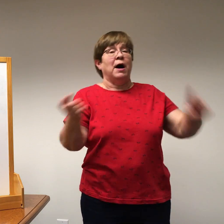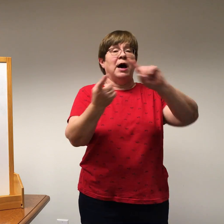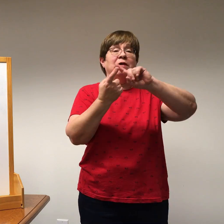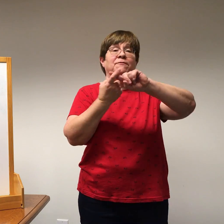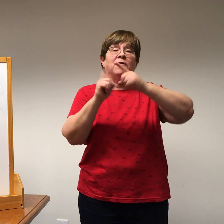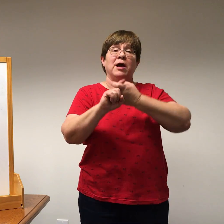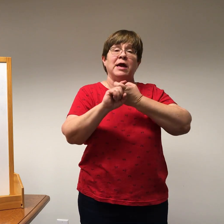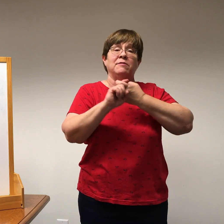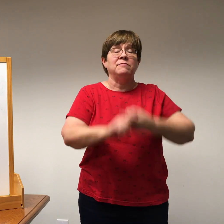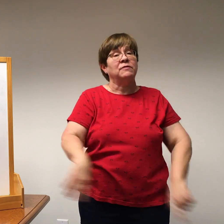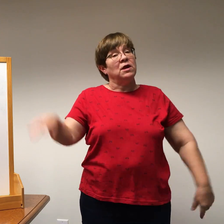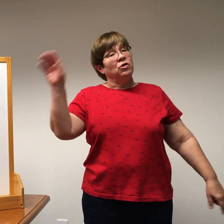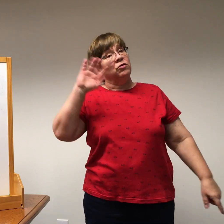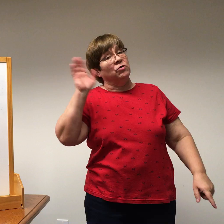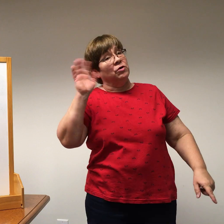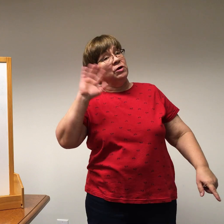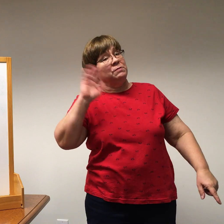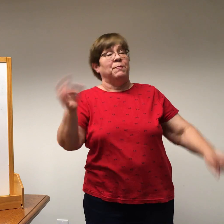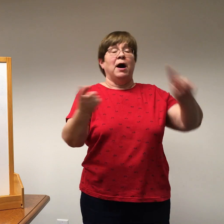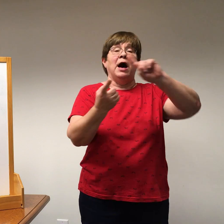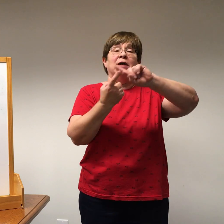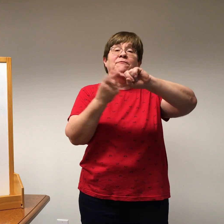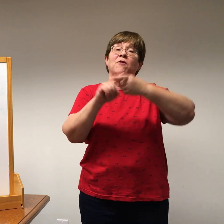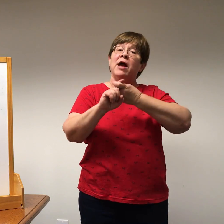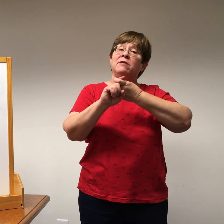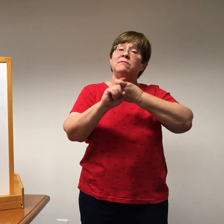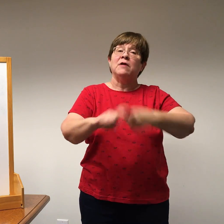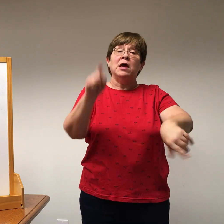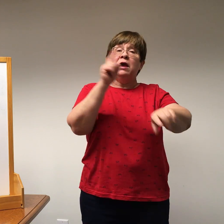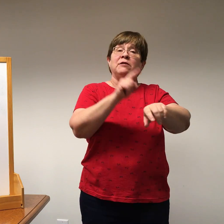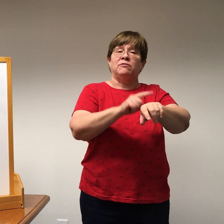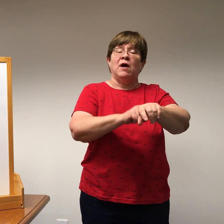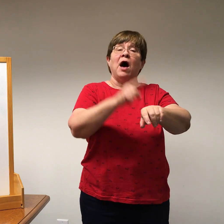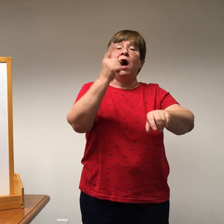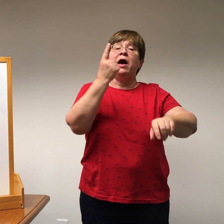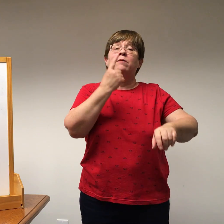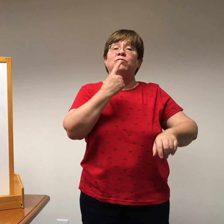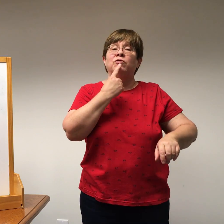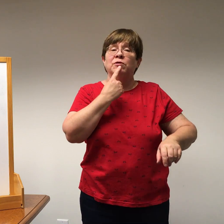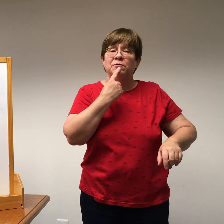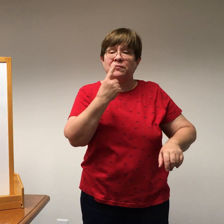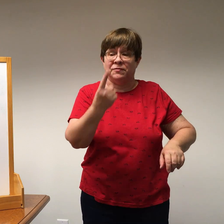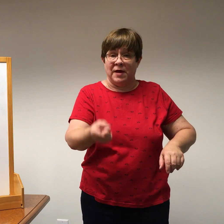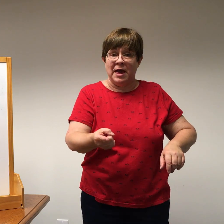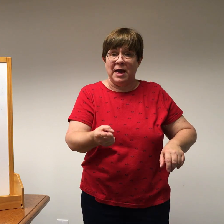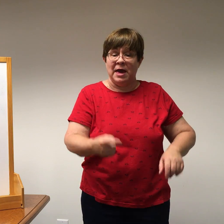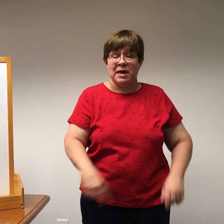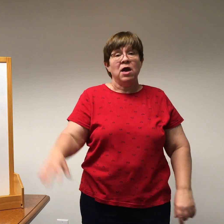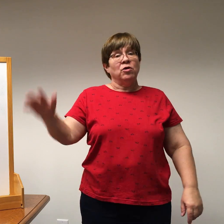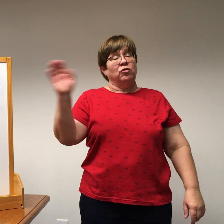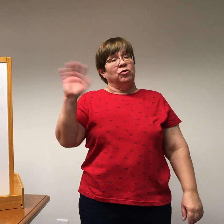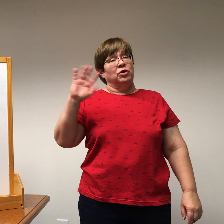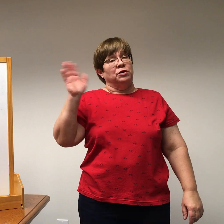Goodbye, friends. Goodbye, friends. It's time to say